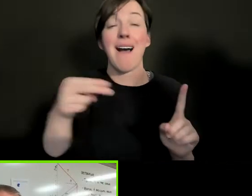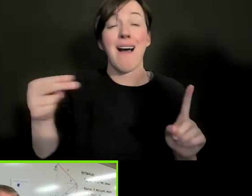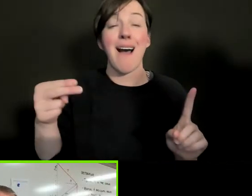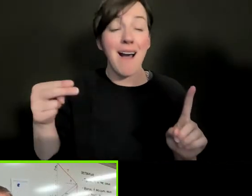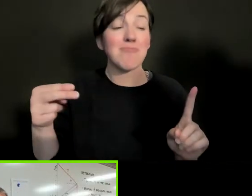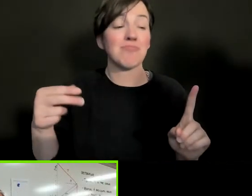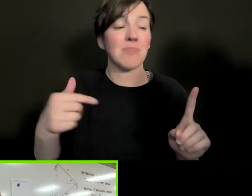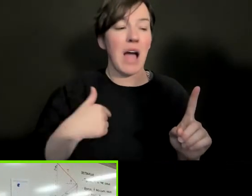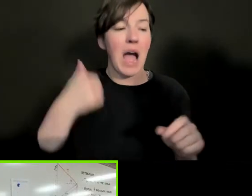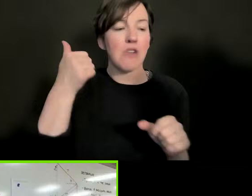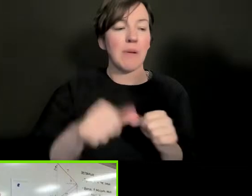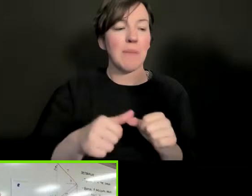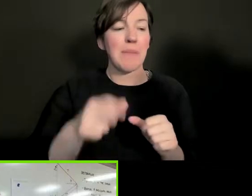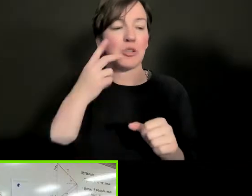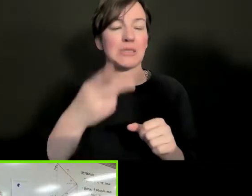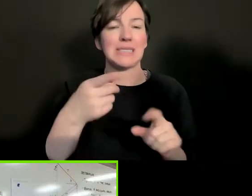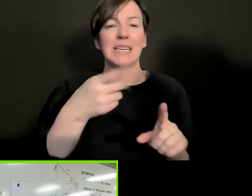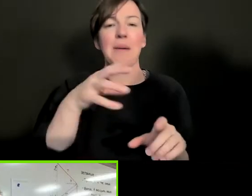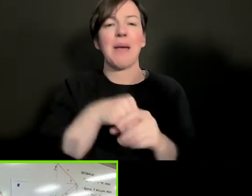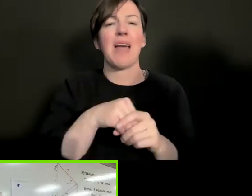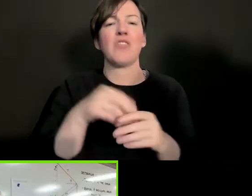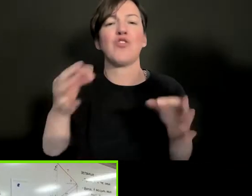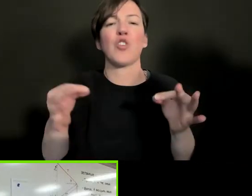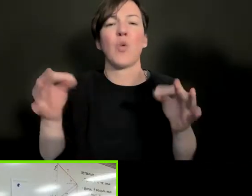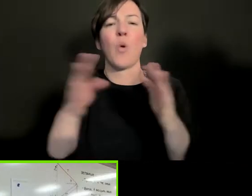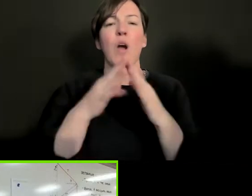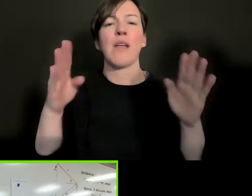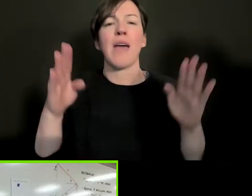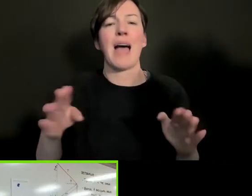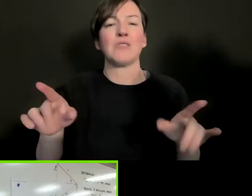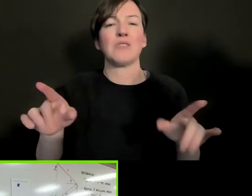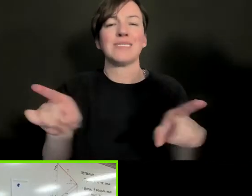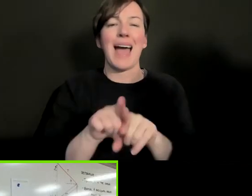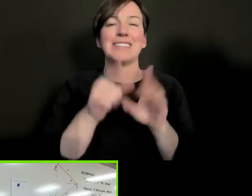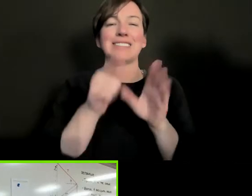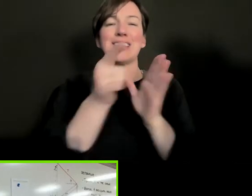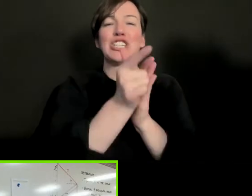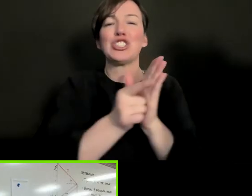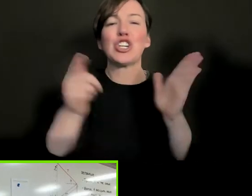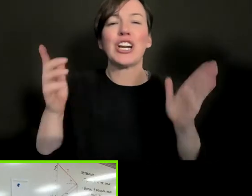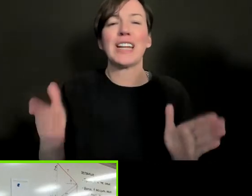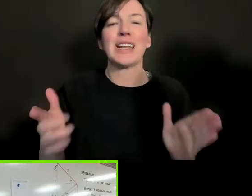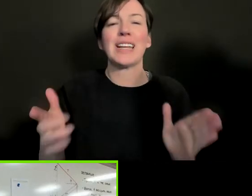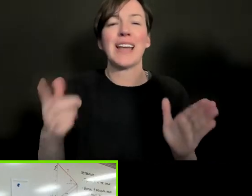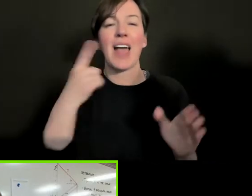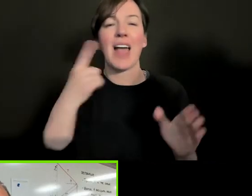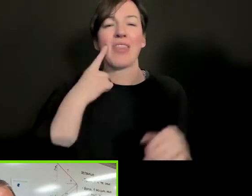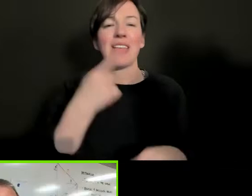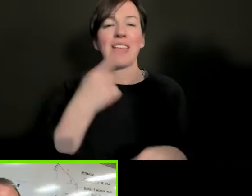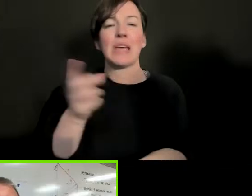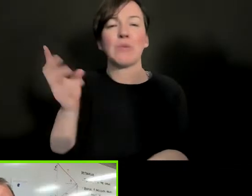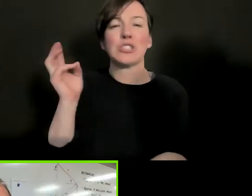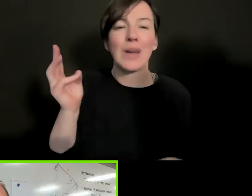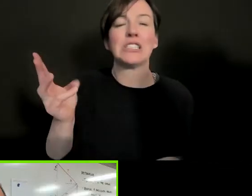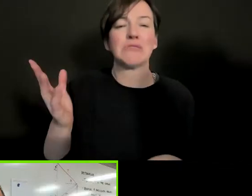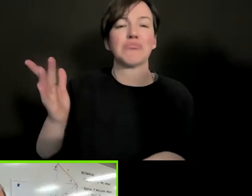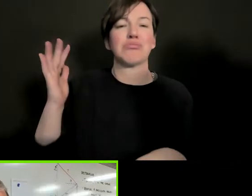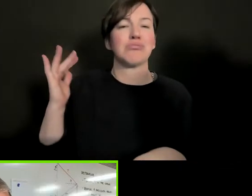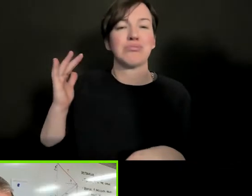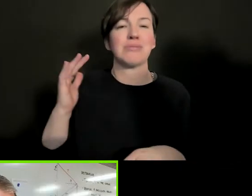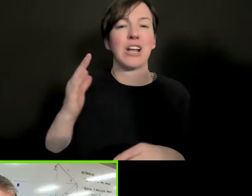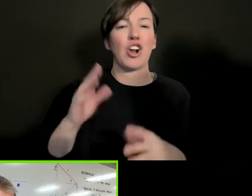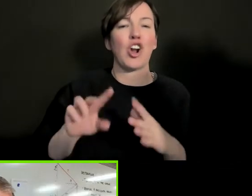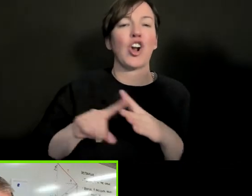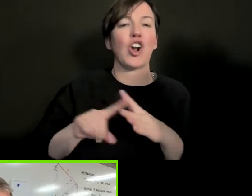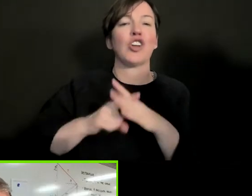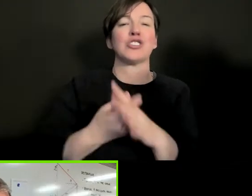I remember seeing him in the courthouse acting as an attorney. I think he was a witness early on in his career as mock trial,